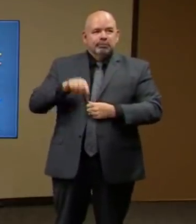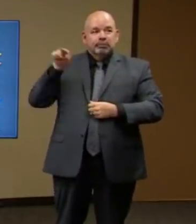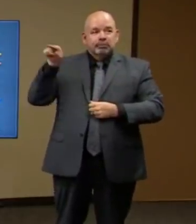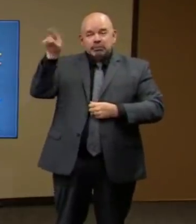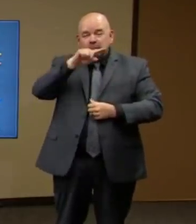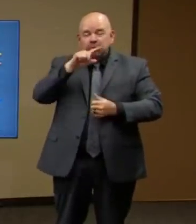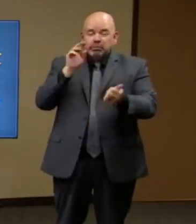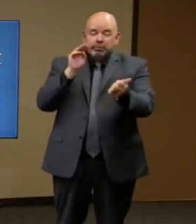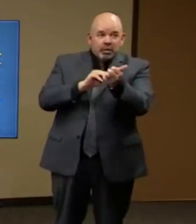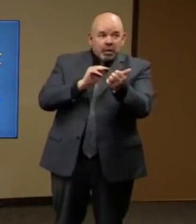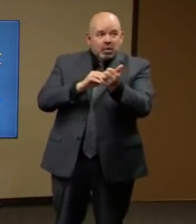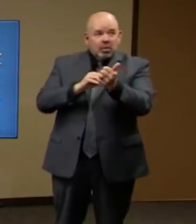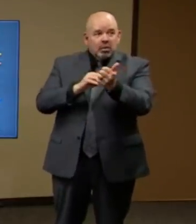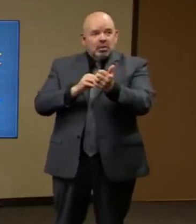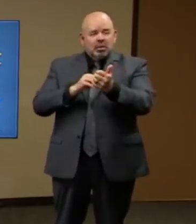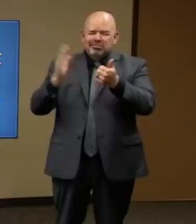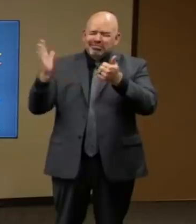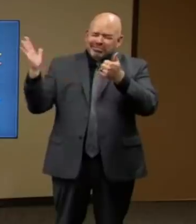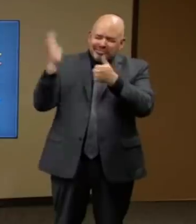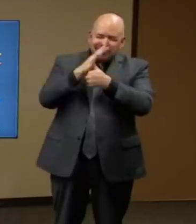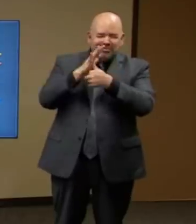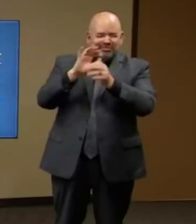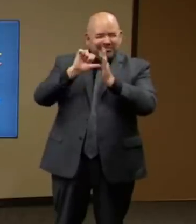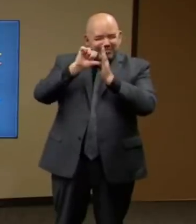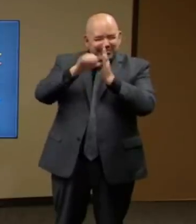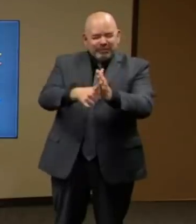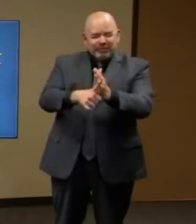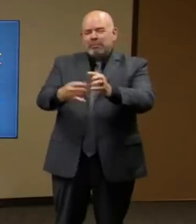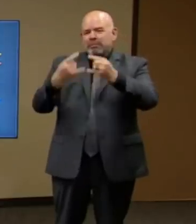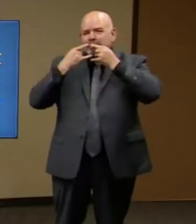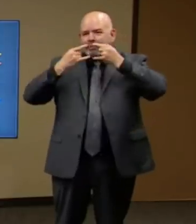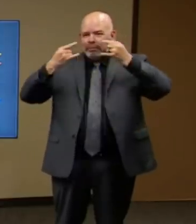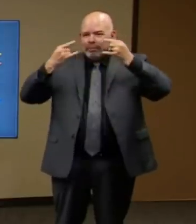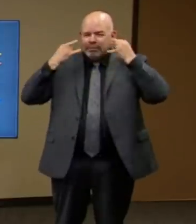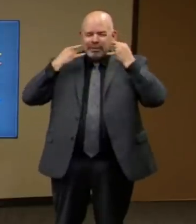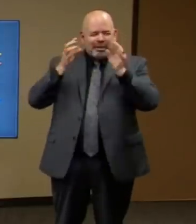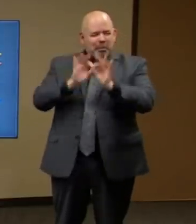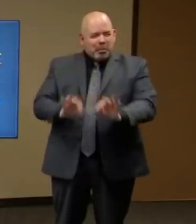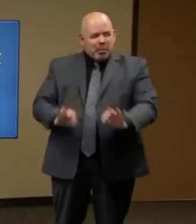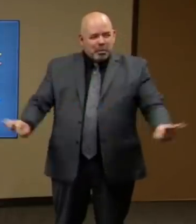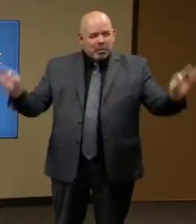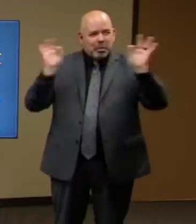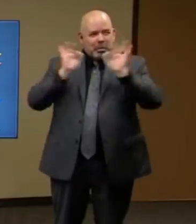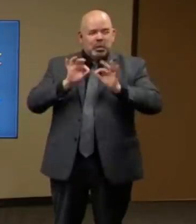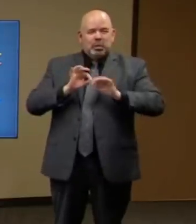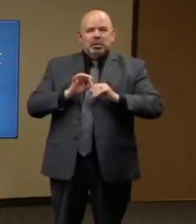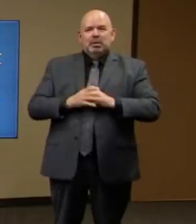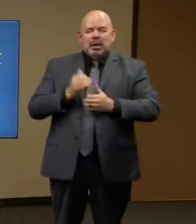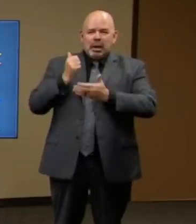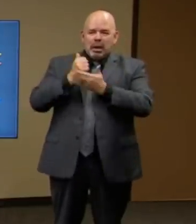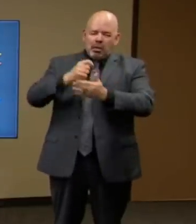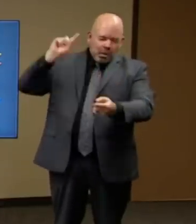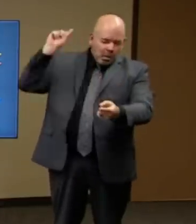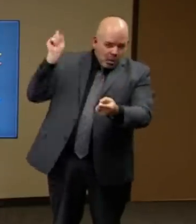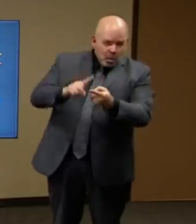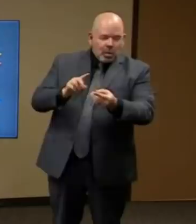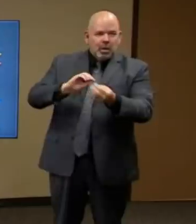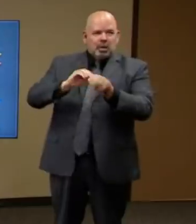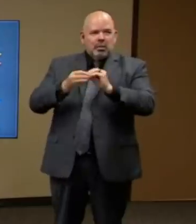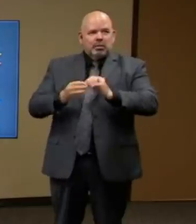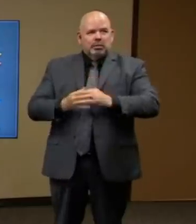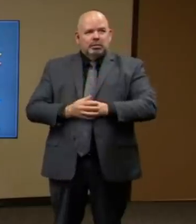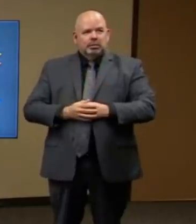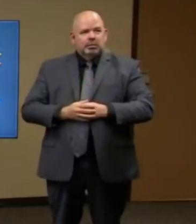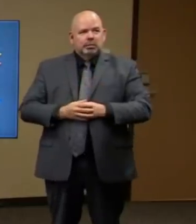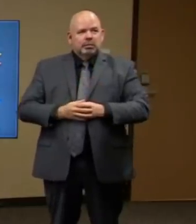All right, we're going to do that. We're going to make those good, smart decisions. Moms, whoever is the head of the family there, making those decisions